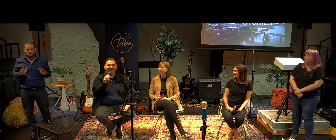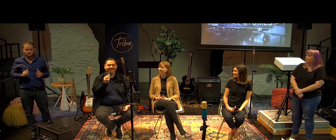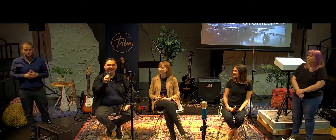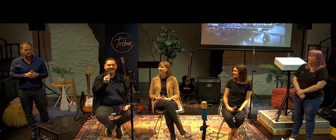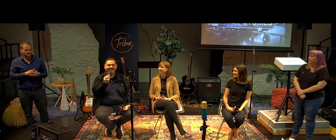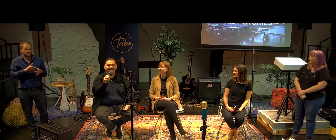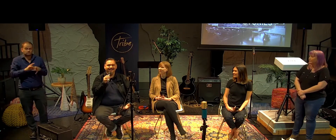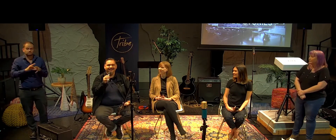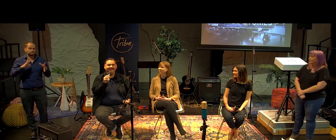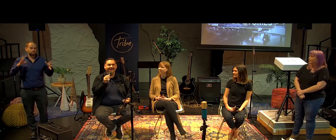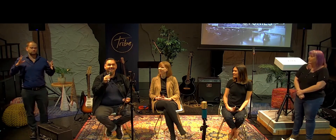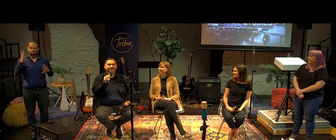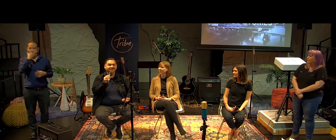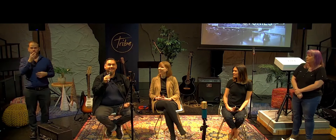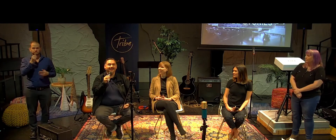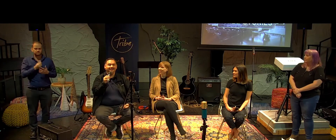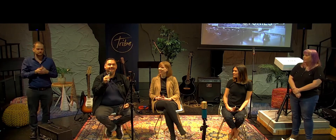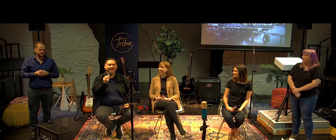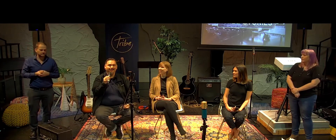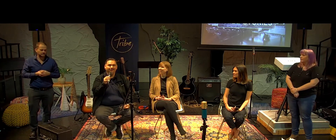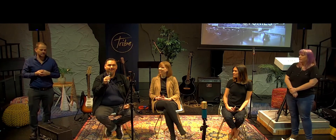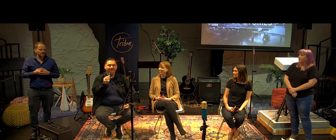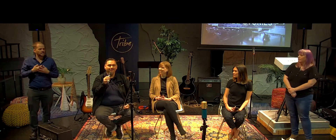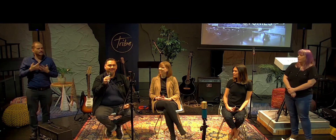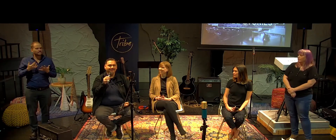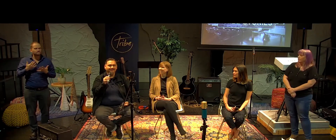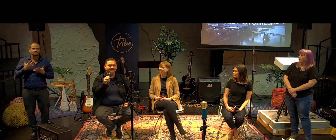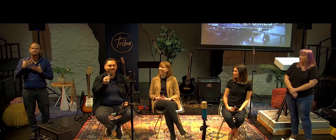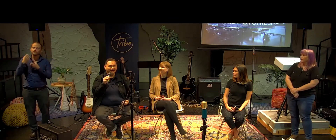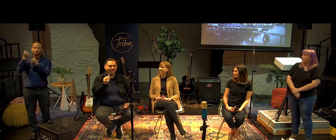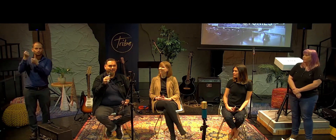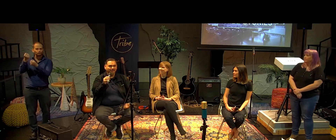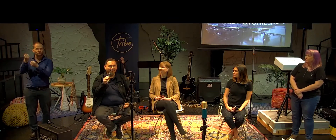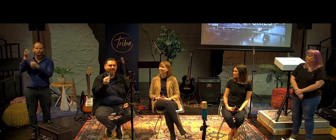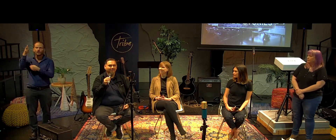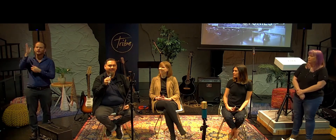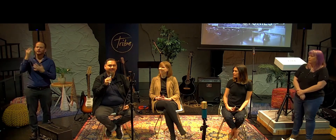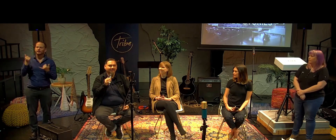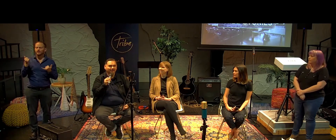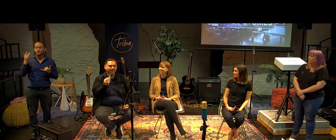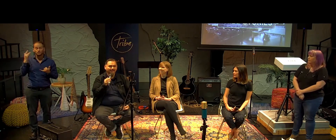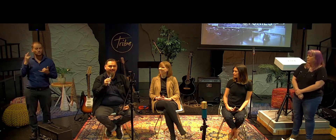disconnect. Like I trust God now because I don't have to worry about